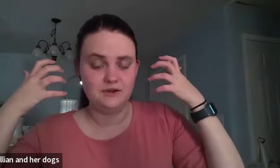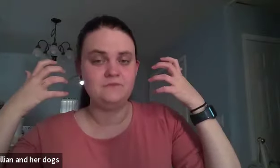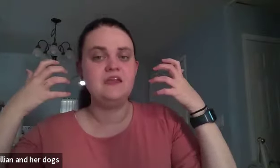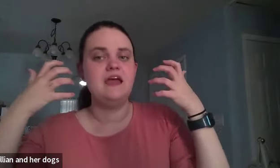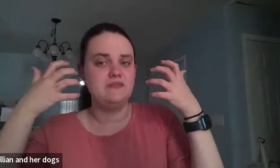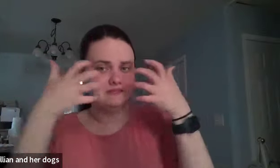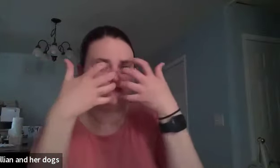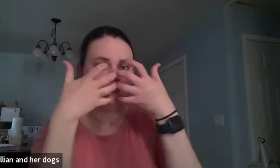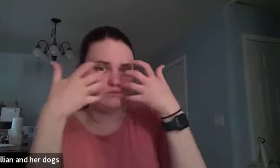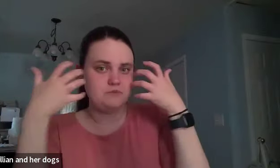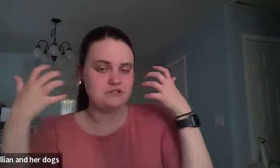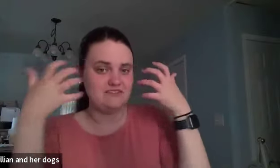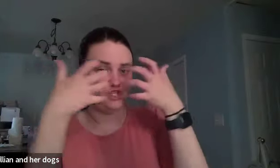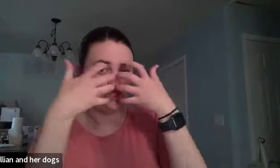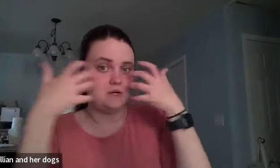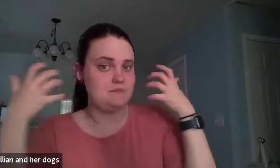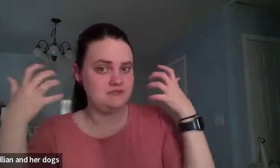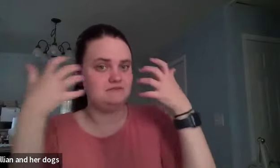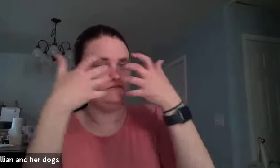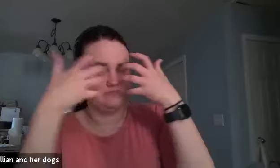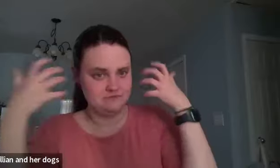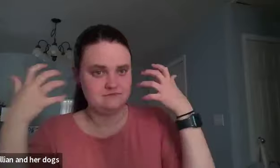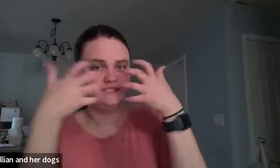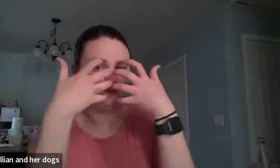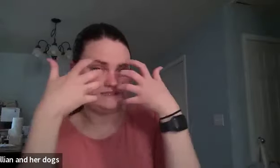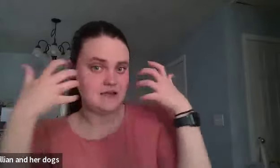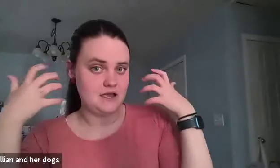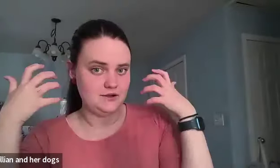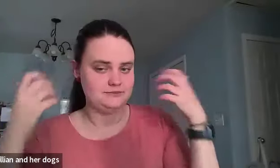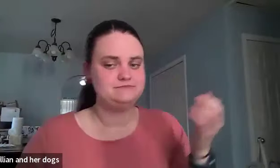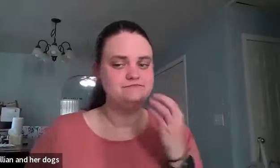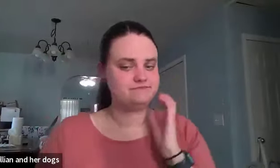tiger. And this is like representing the stripes. So tiger.